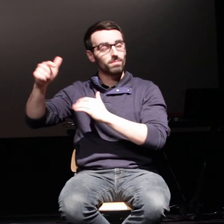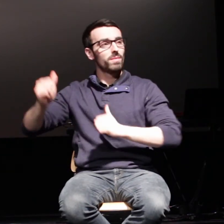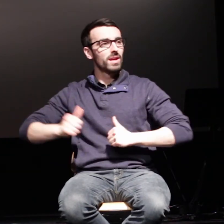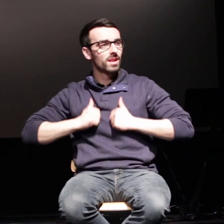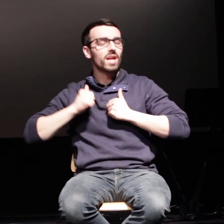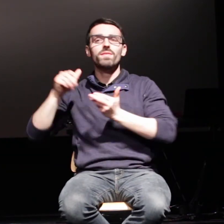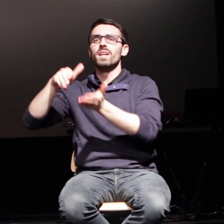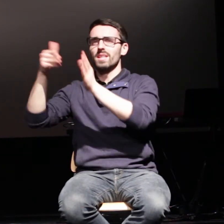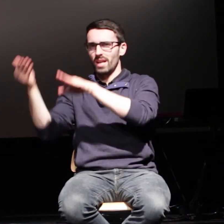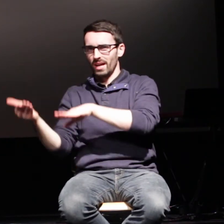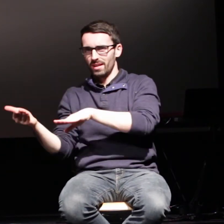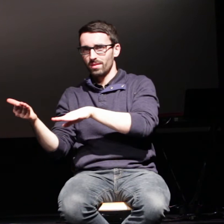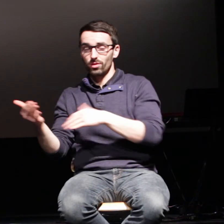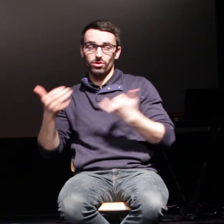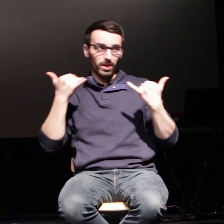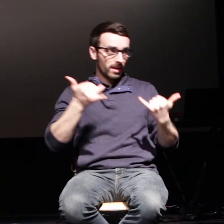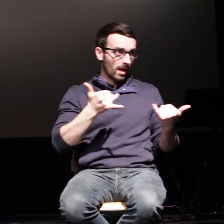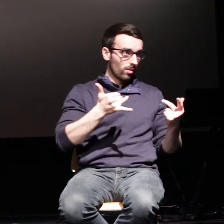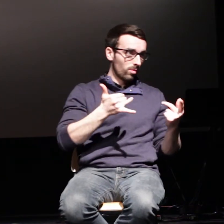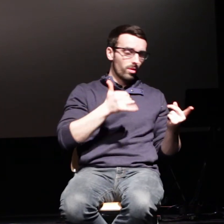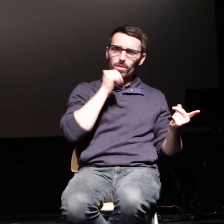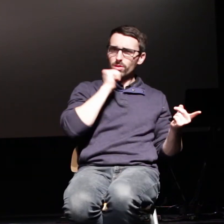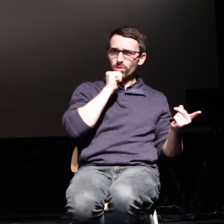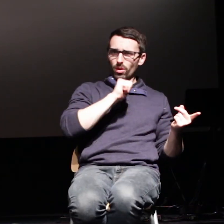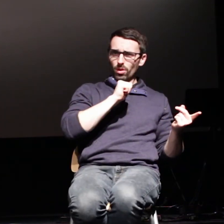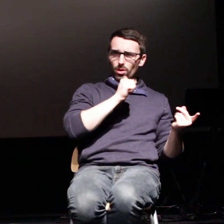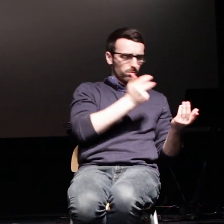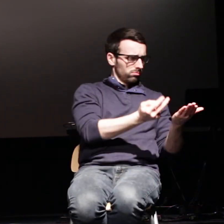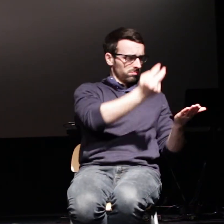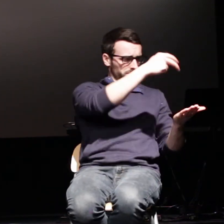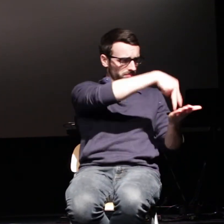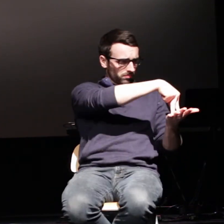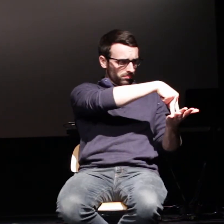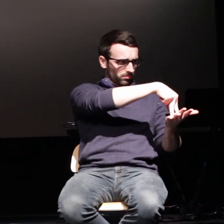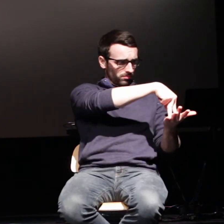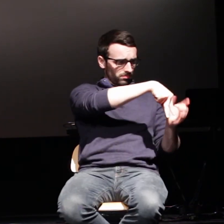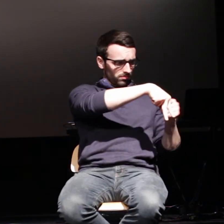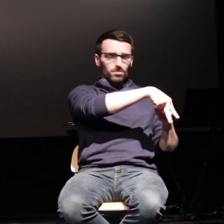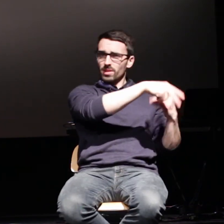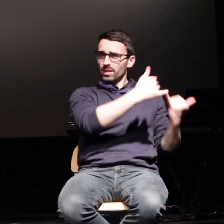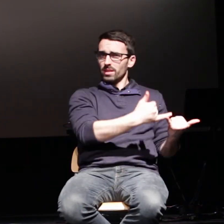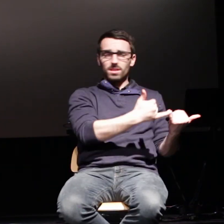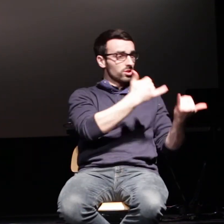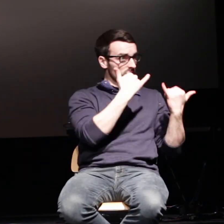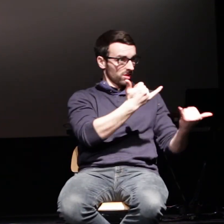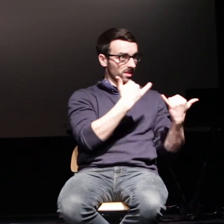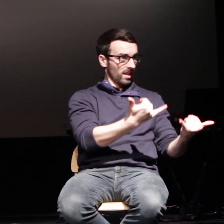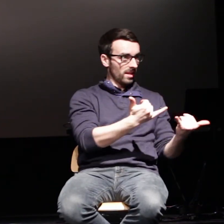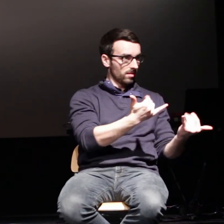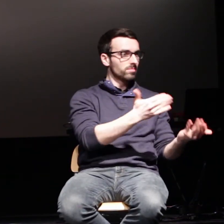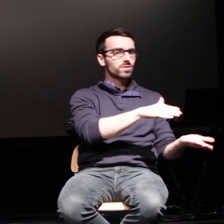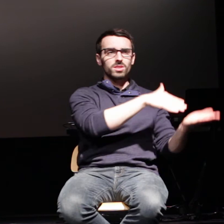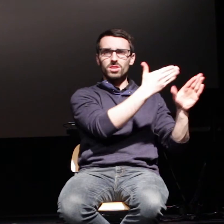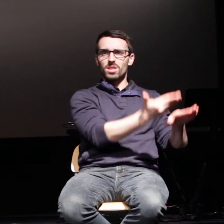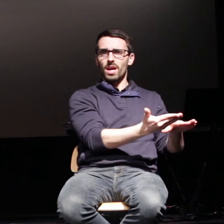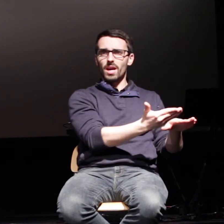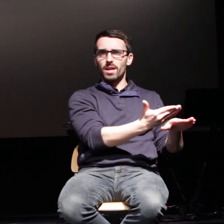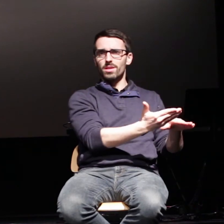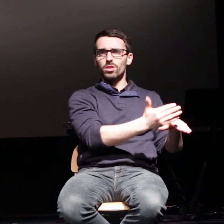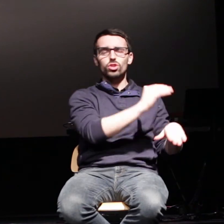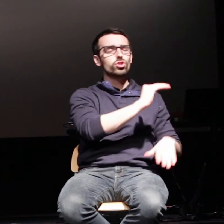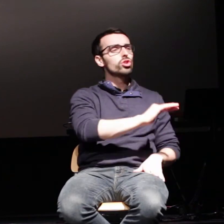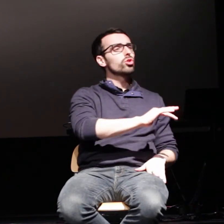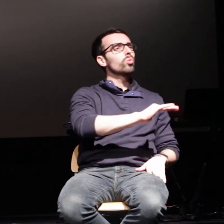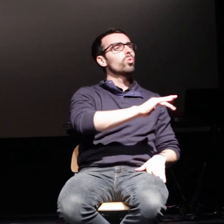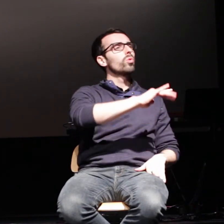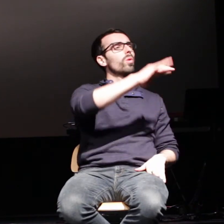Where is this little girl today? This little girl, he rose from the grave. Where is she today? She's dead. She grew up, got old, and died, I guess, a